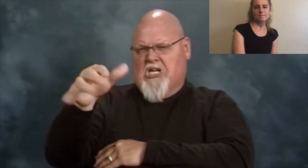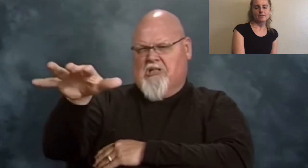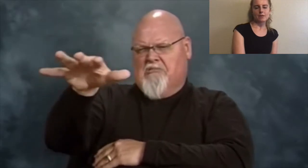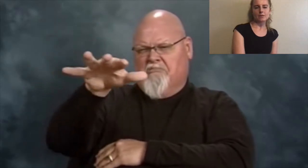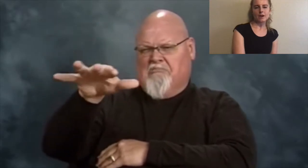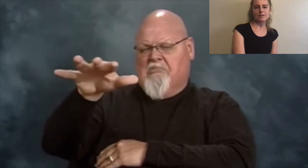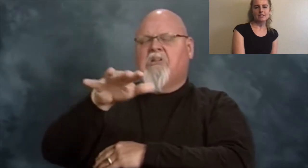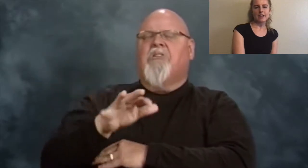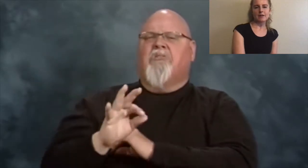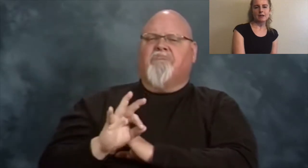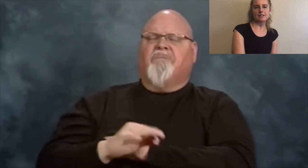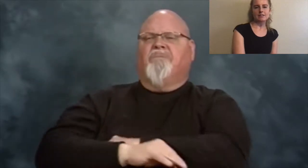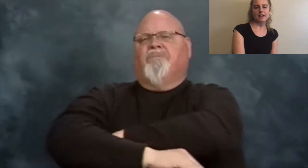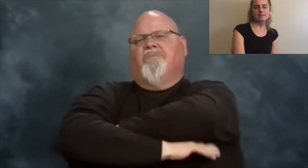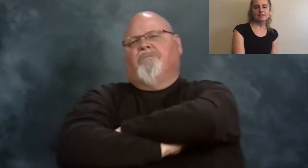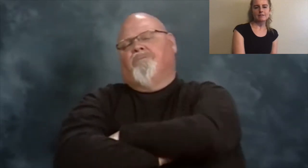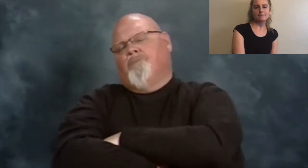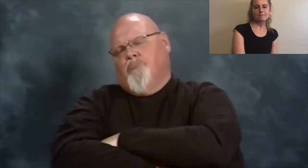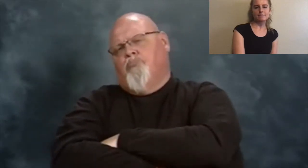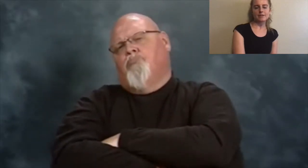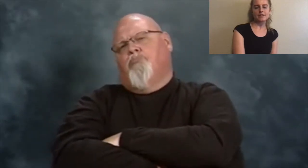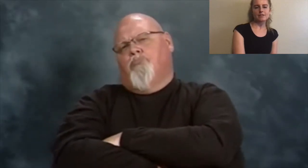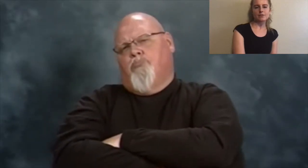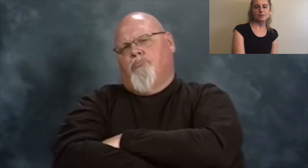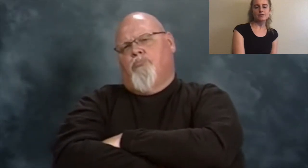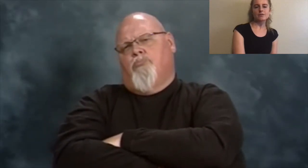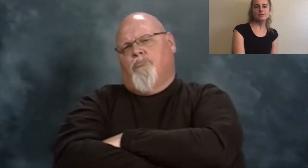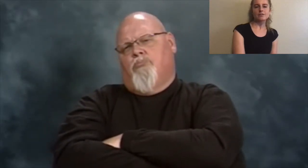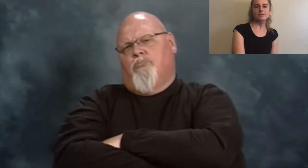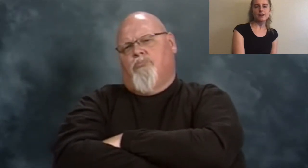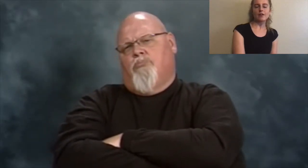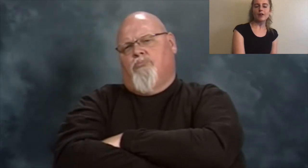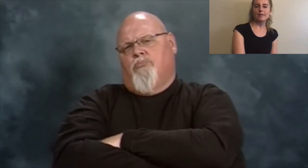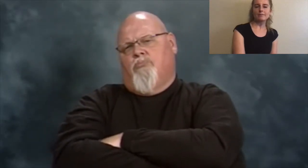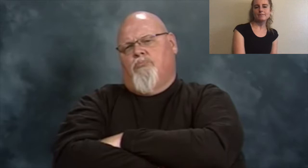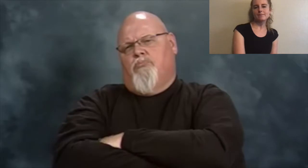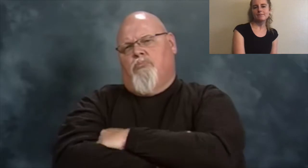there was around 10 minutes left. And the teacher said, "All right."